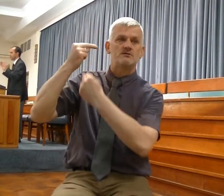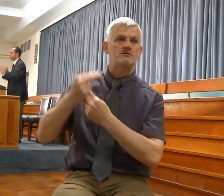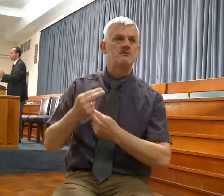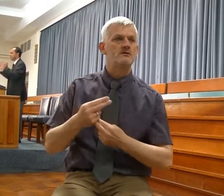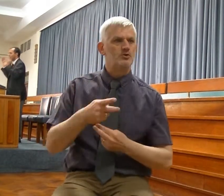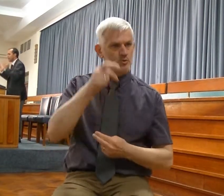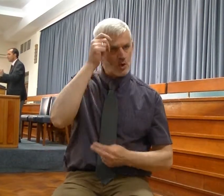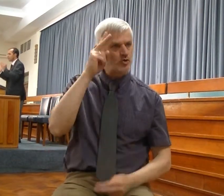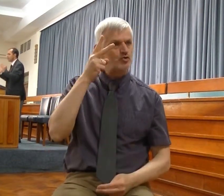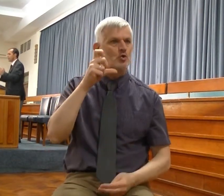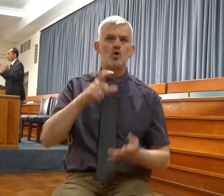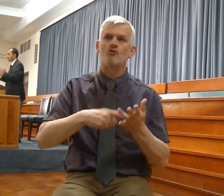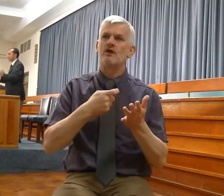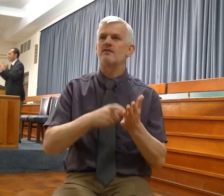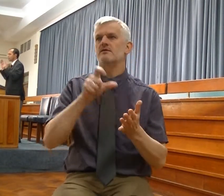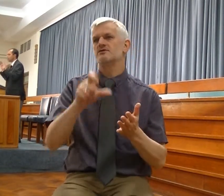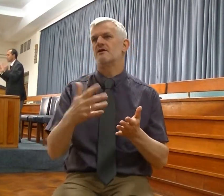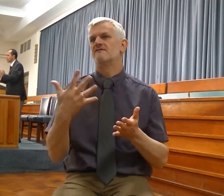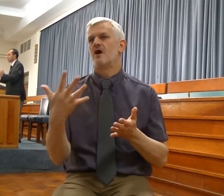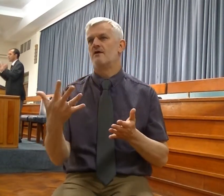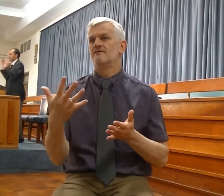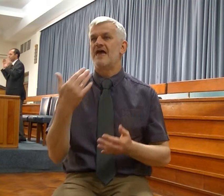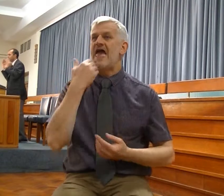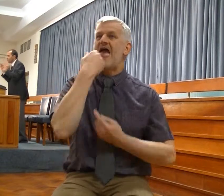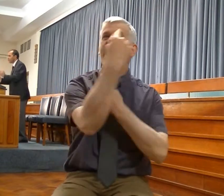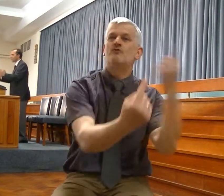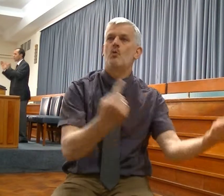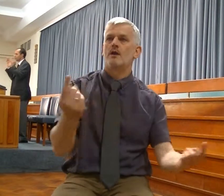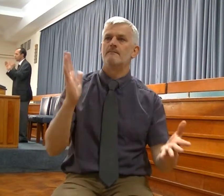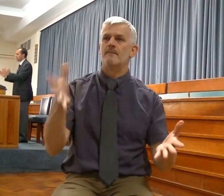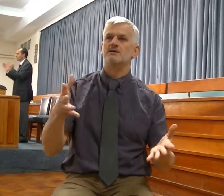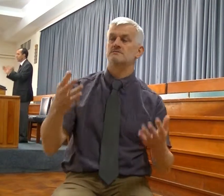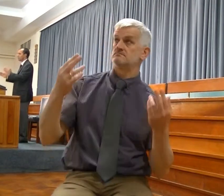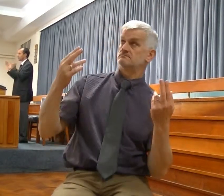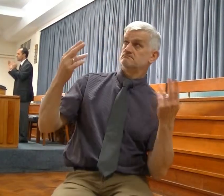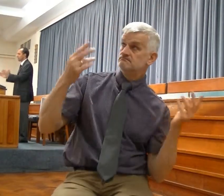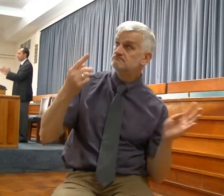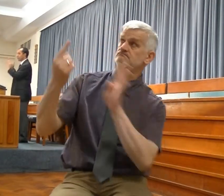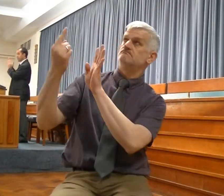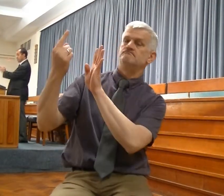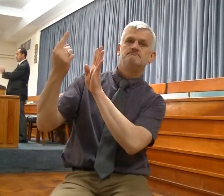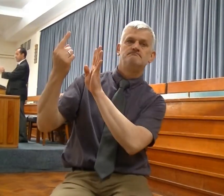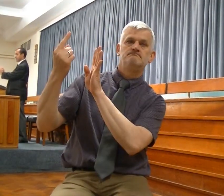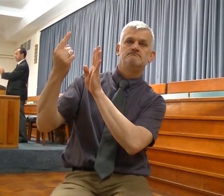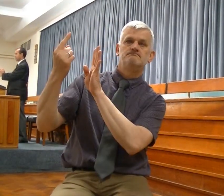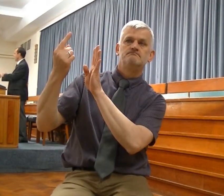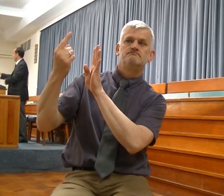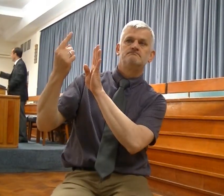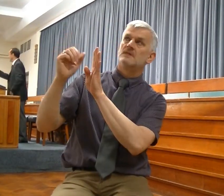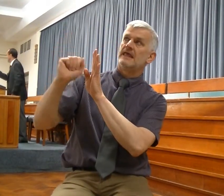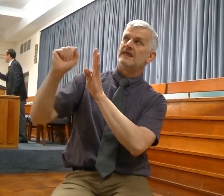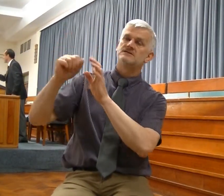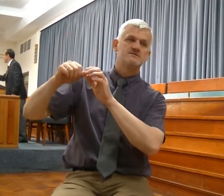2 Corinthians 5 verse 10, every one of us must stand before the judgment seat of